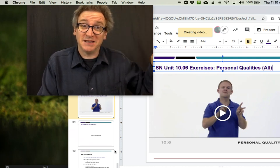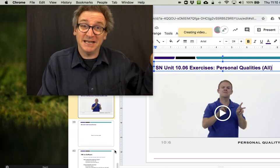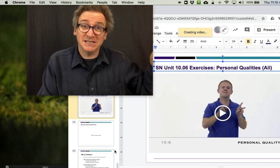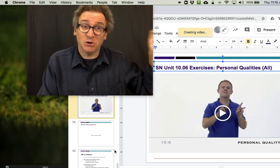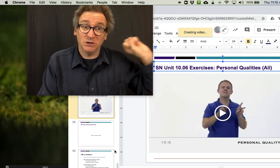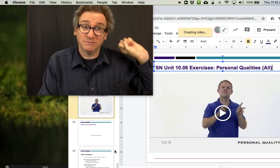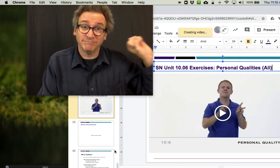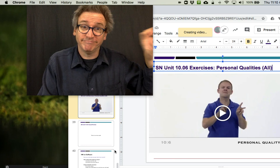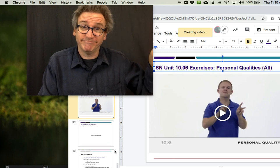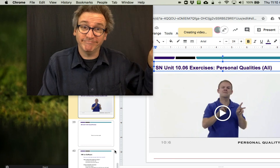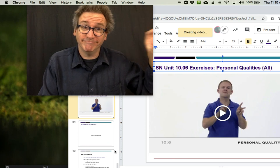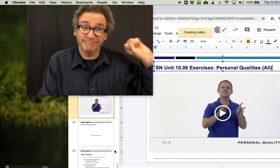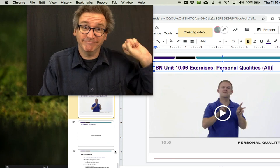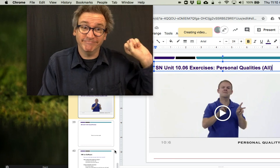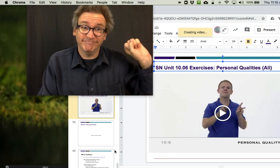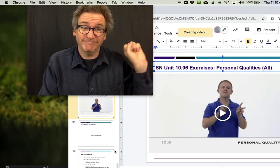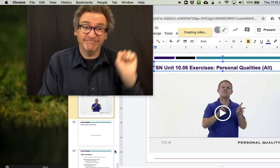believes everything he's told.